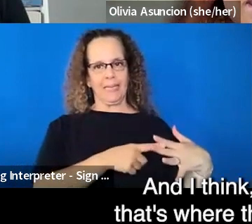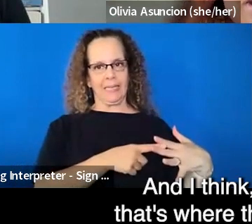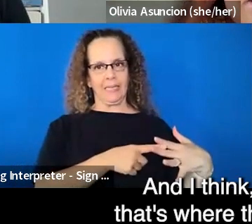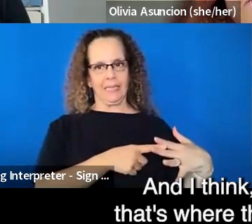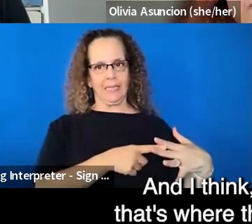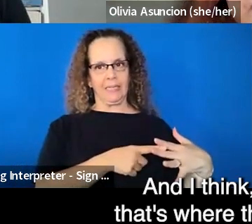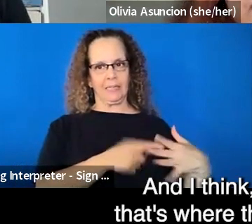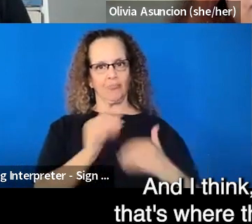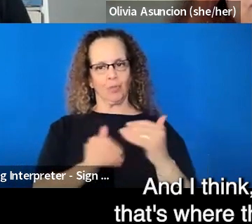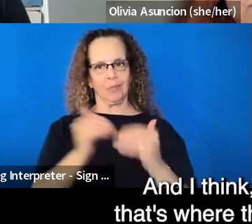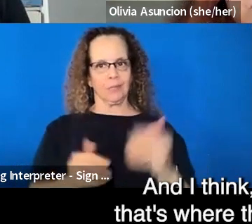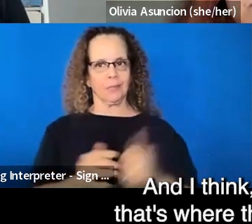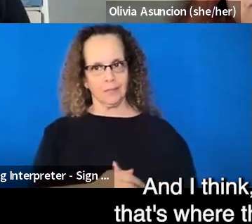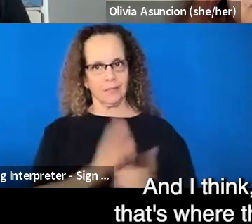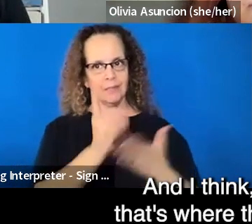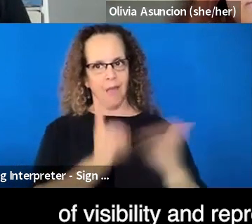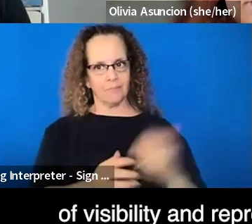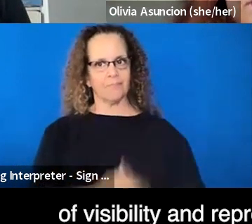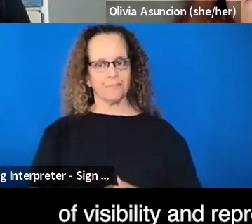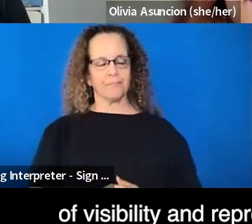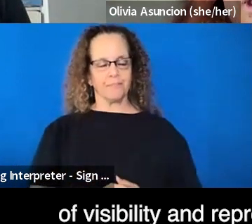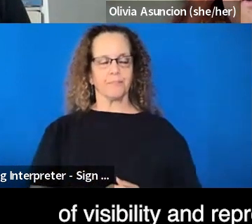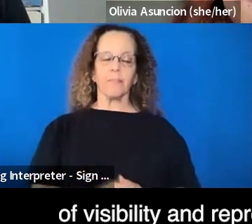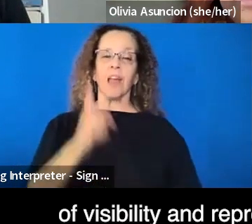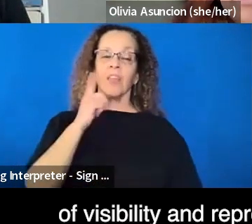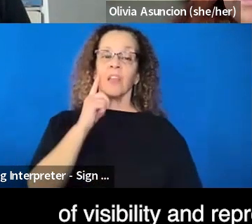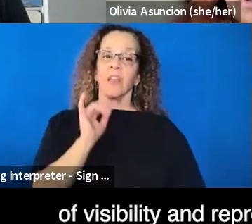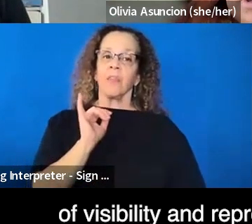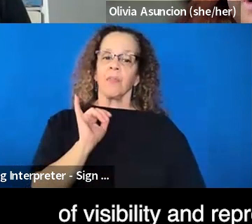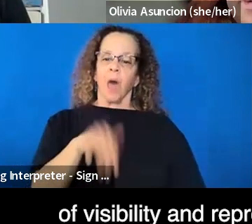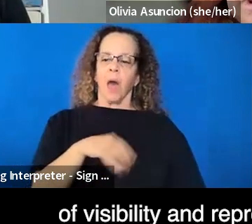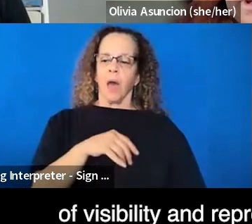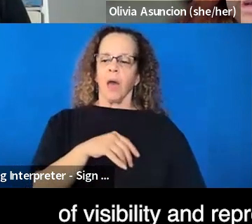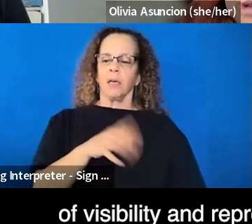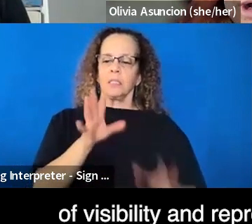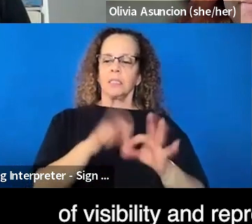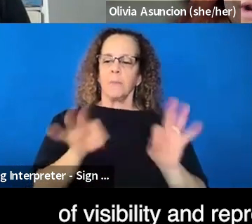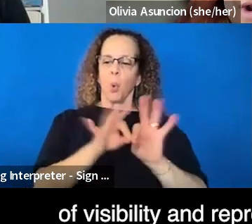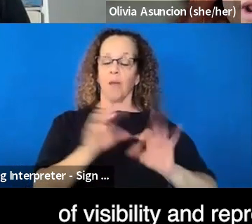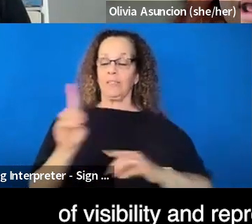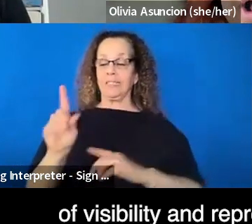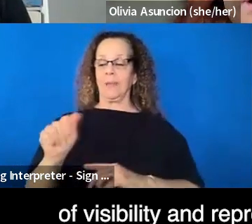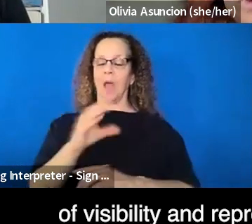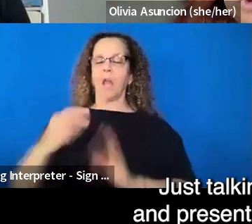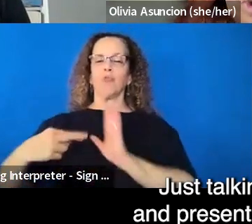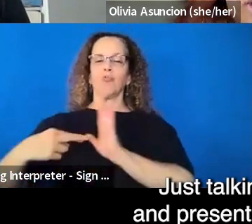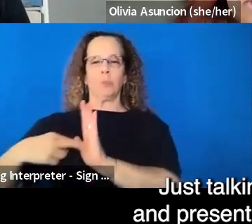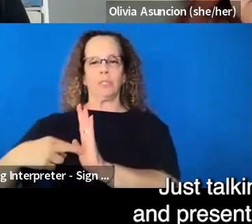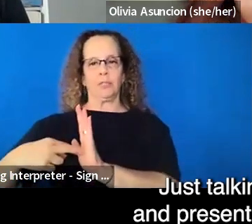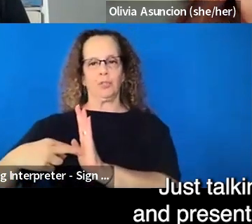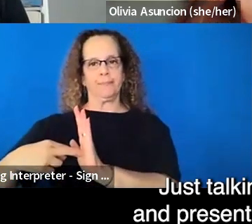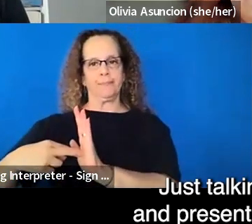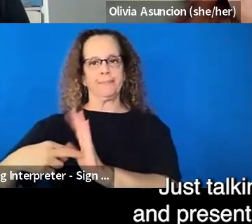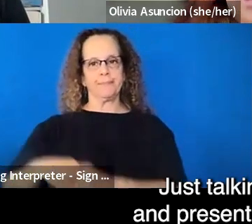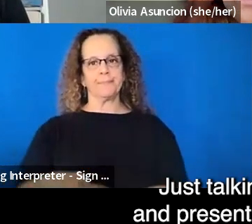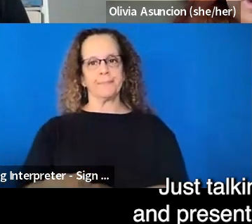And I think, you know, that's where the importance of visibility and representation come in. Just talking